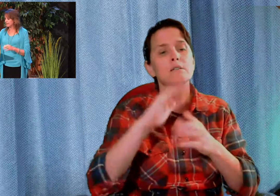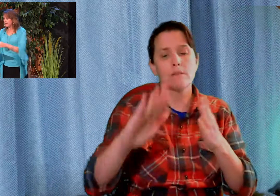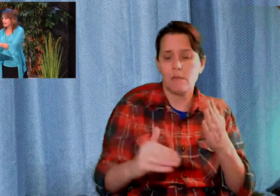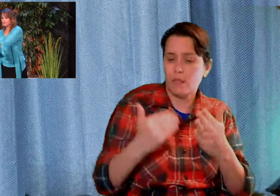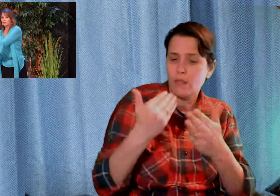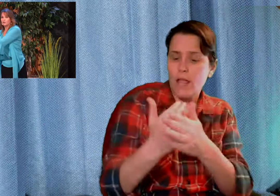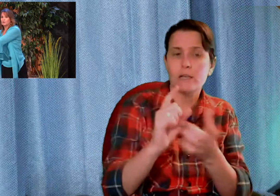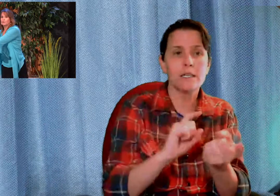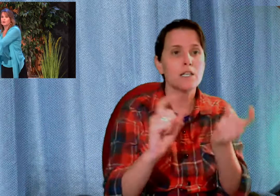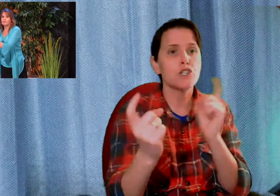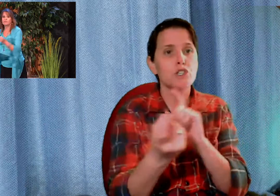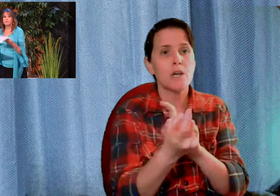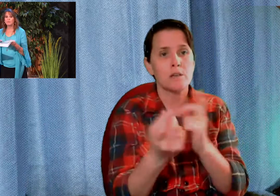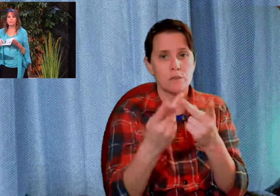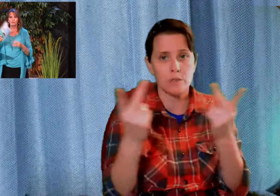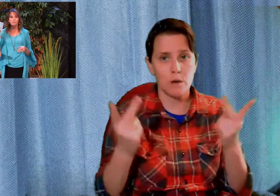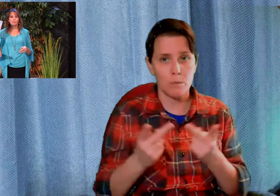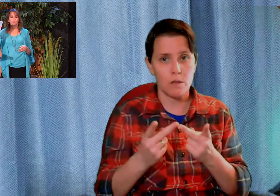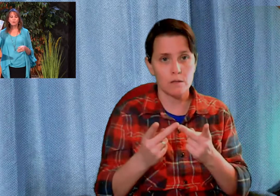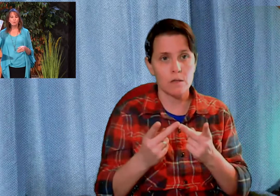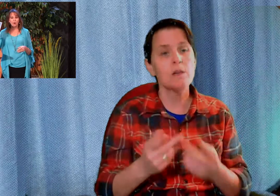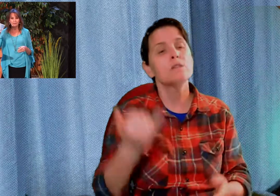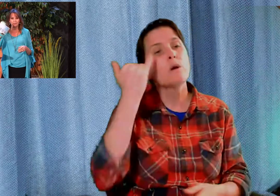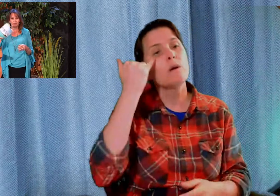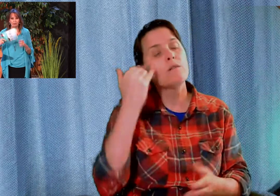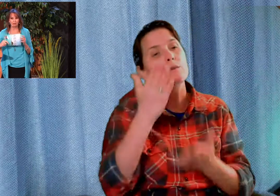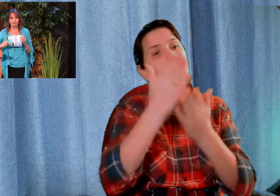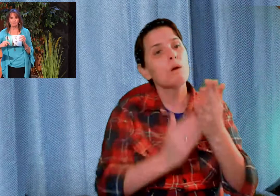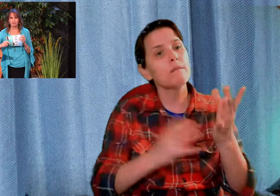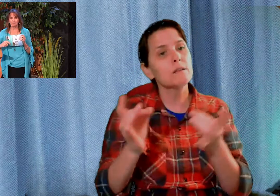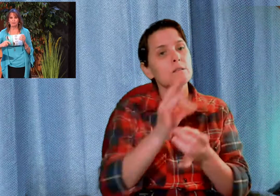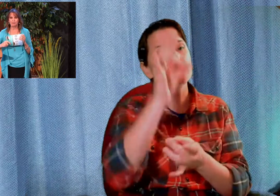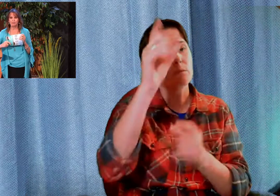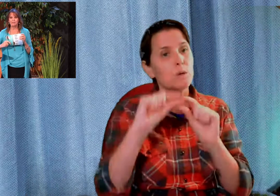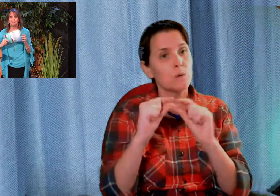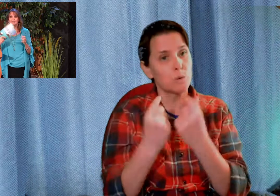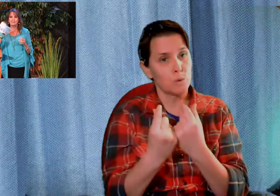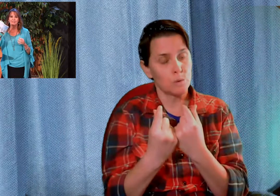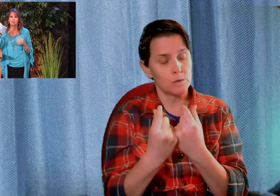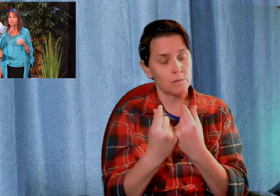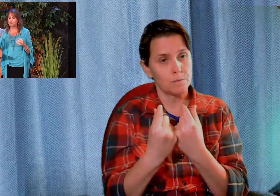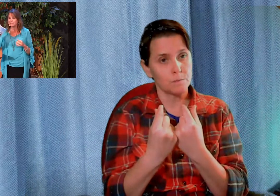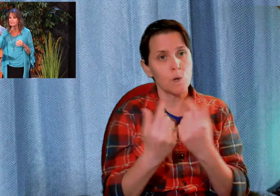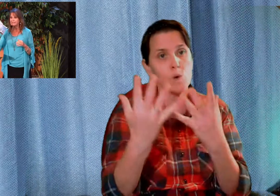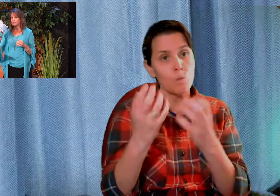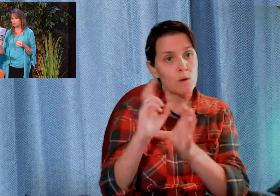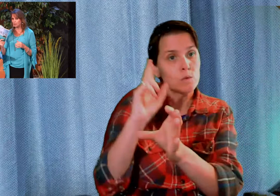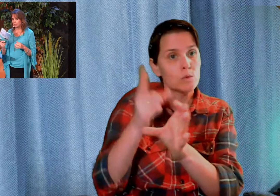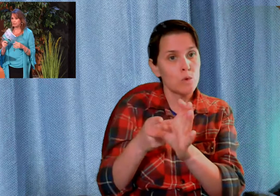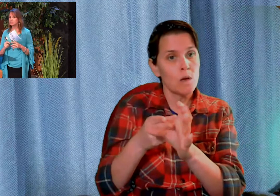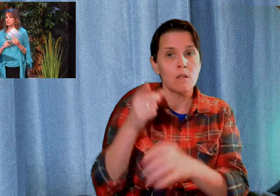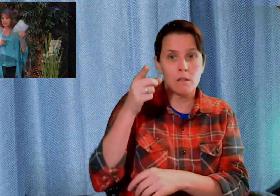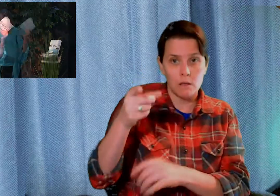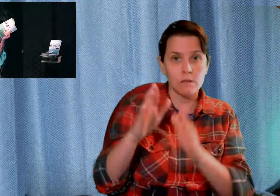place. And so if you're a part of the spirit groups, or you want to be part of the spirit groups, this is a great